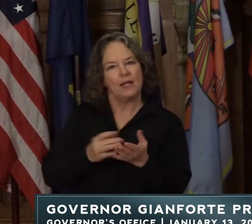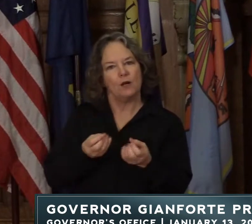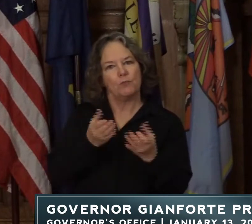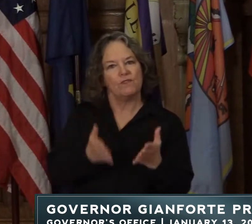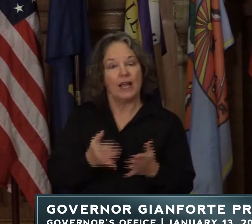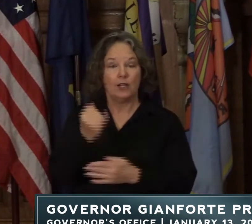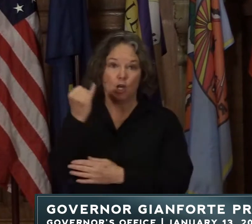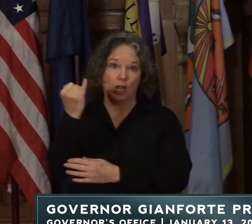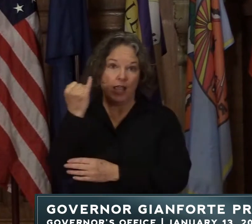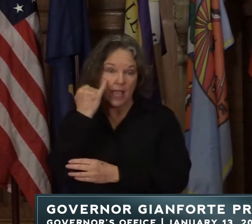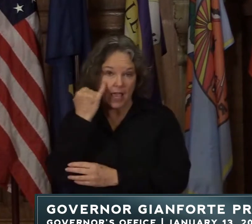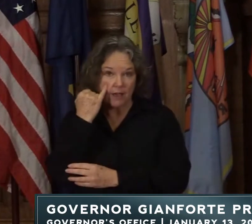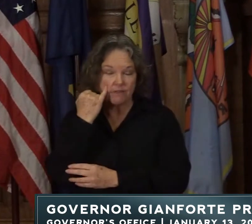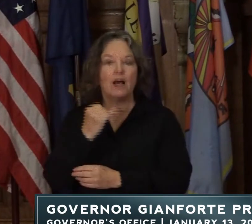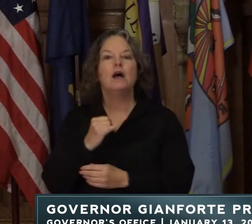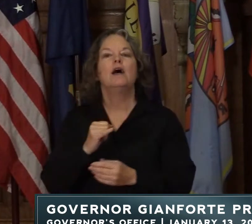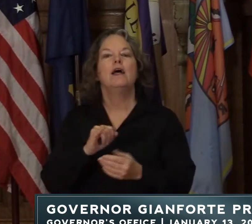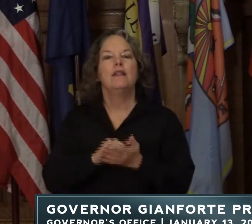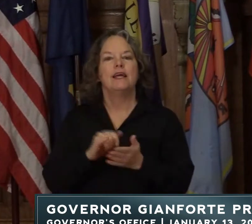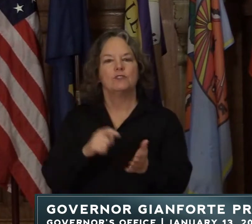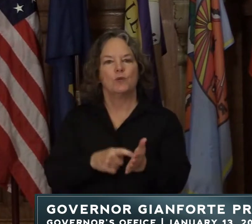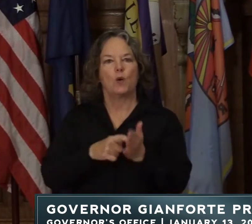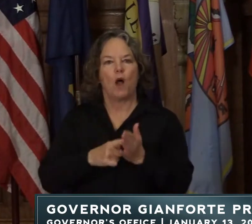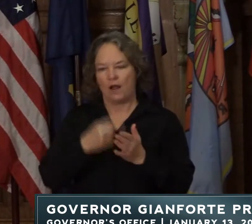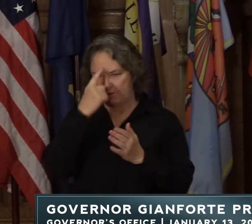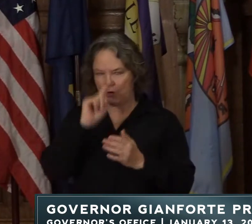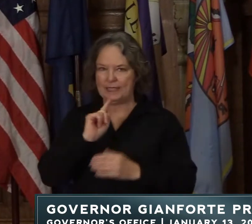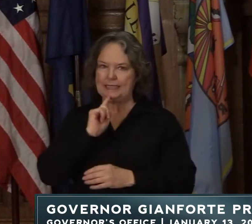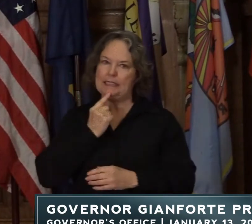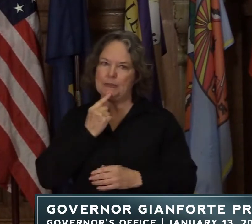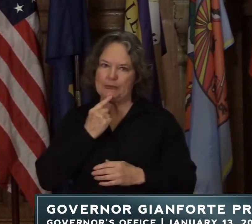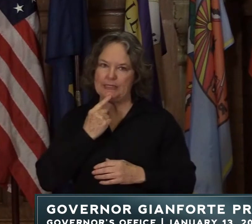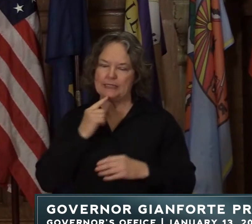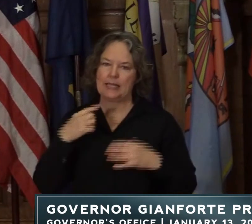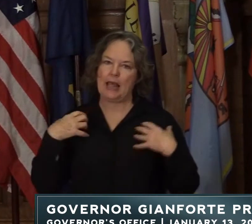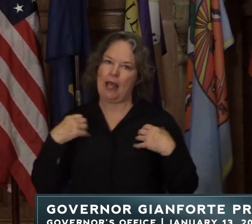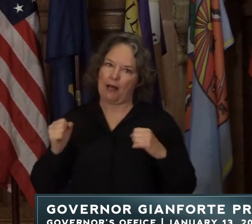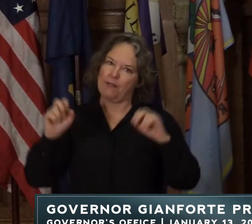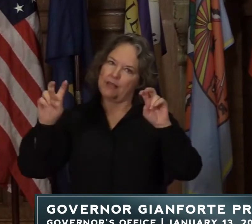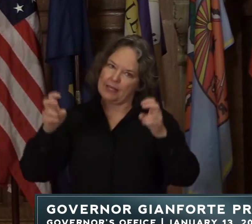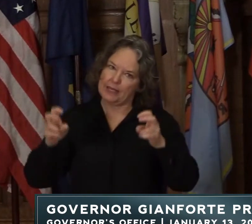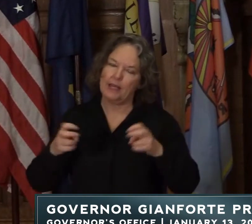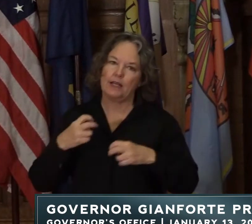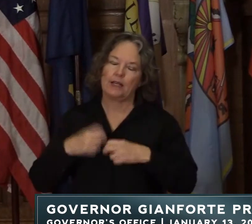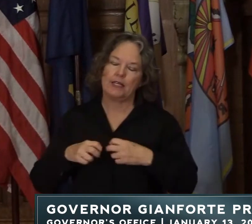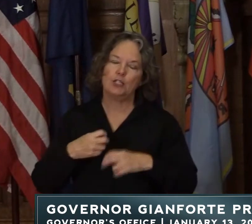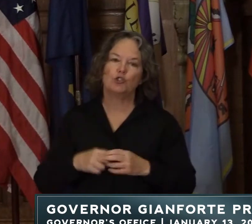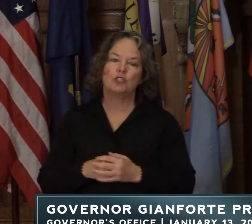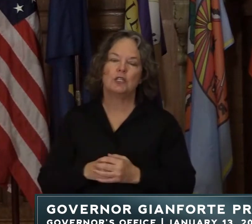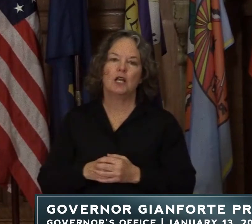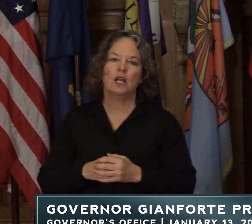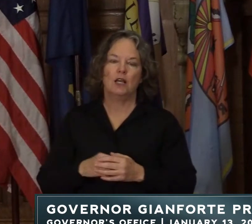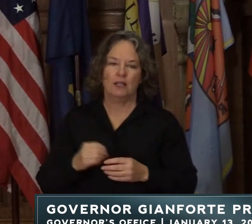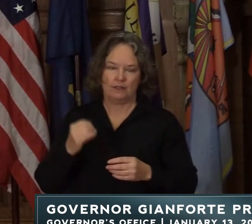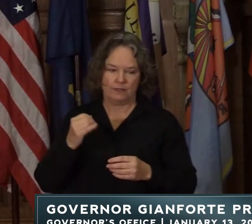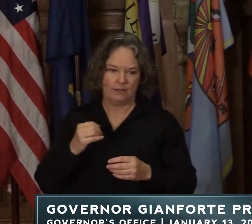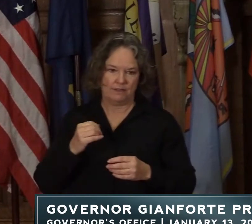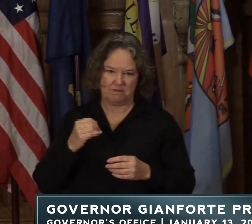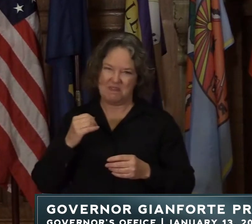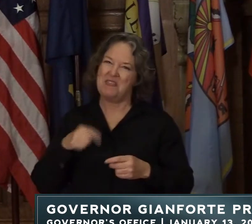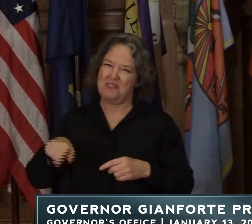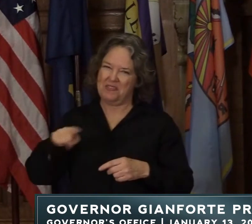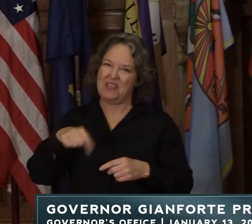documentation required for that serious underlying condition. Obviously, age, fairly easy, but it's that serious underlying and that they